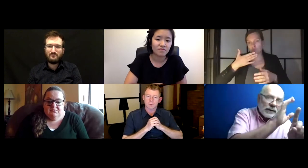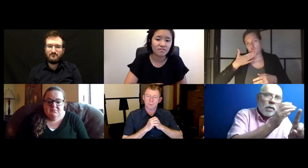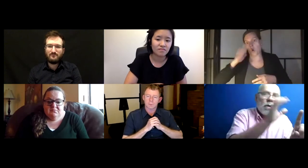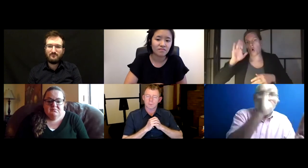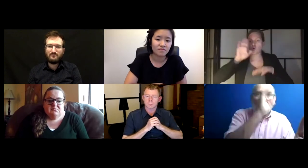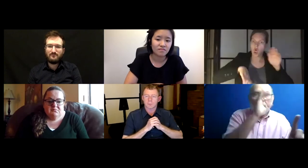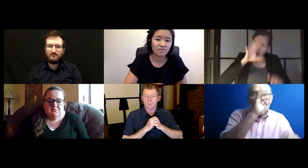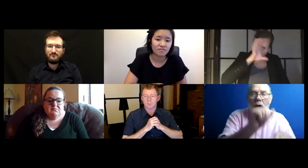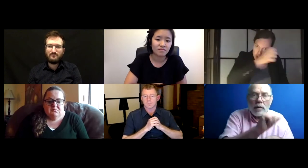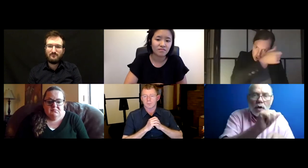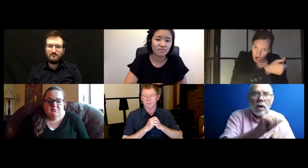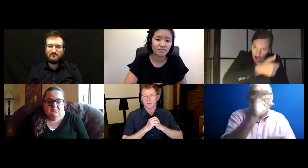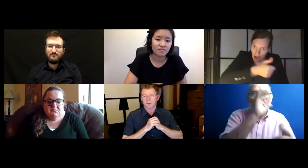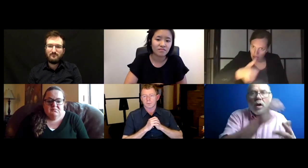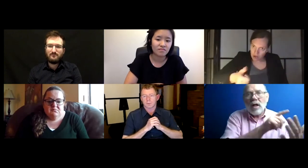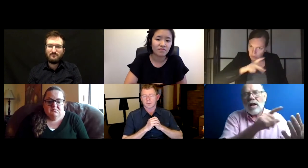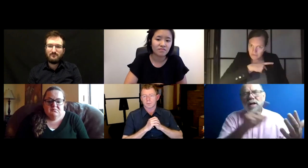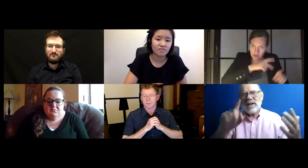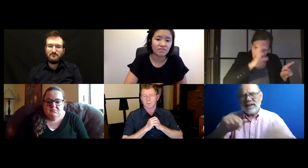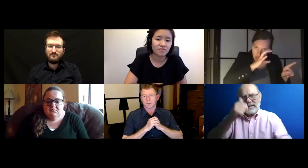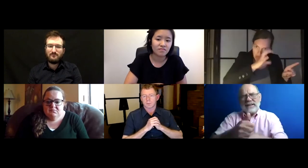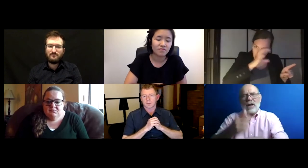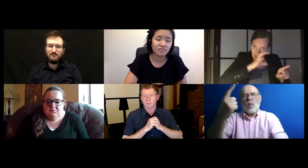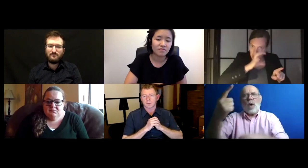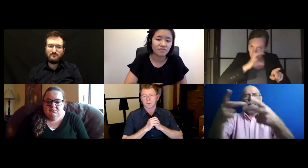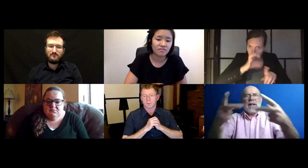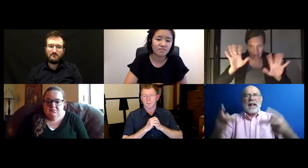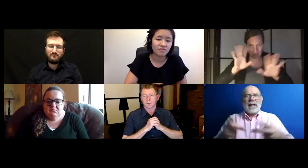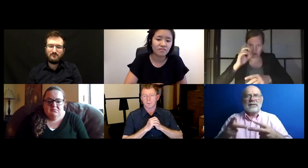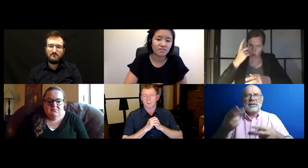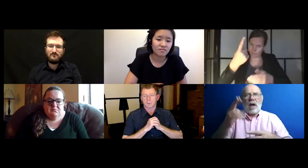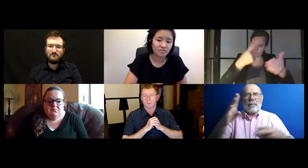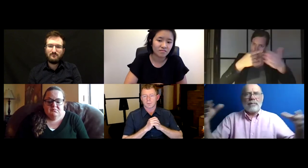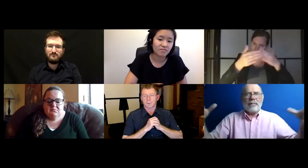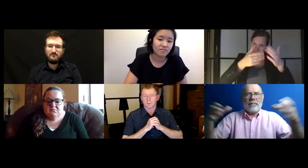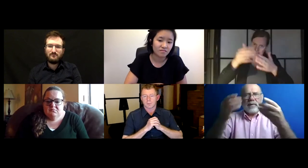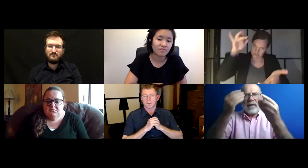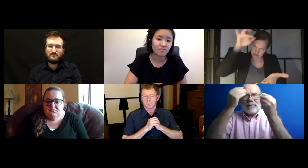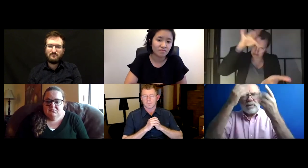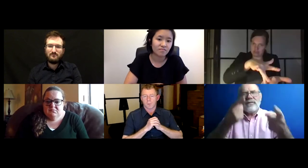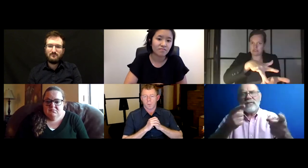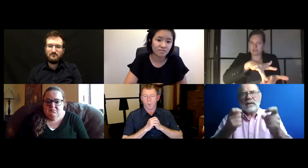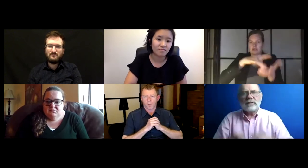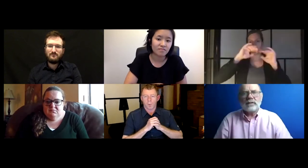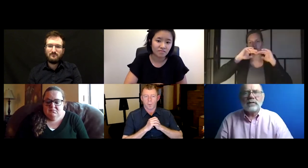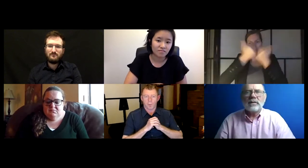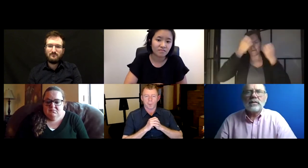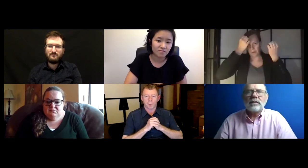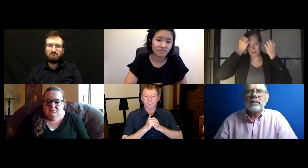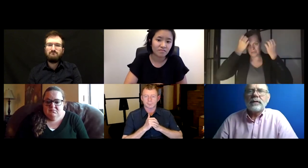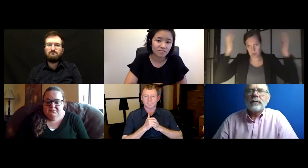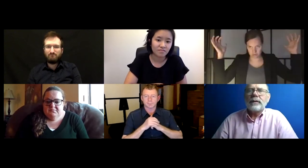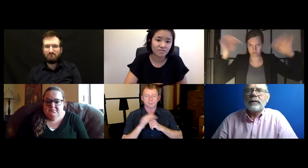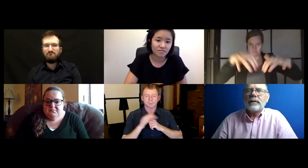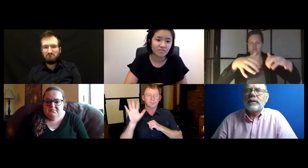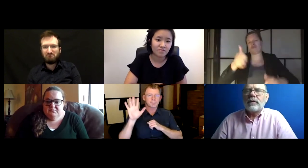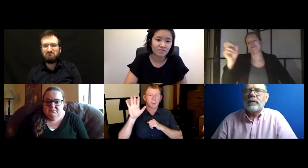where currently you'd have to look within each province, but it would be nice to have one federal